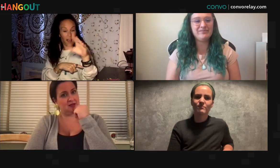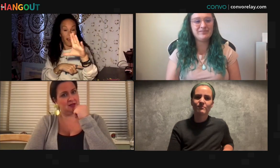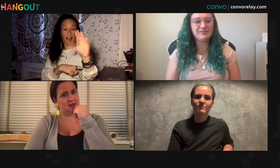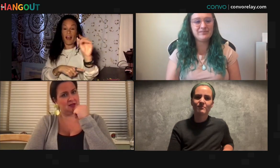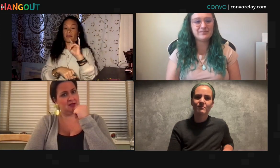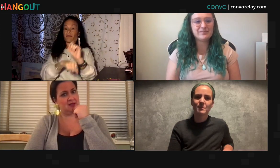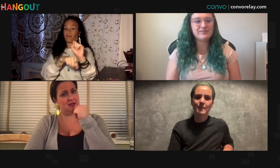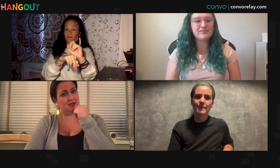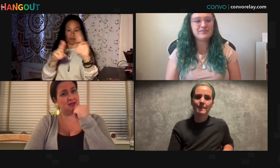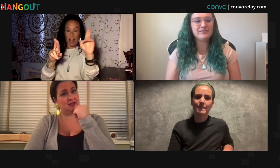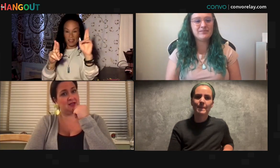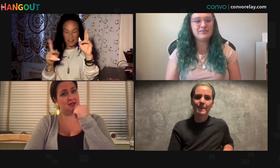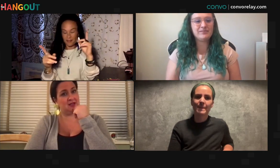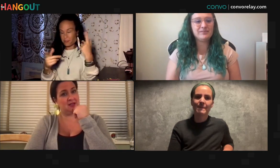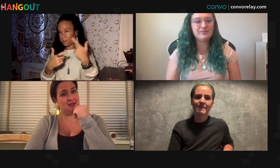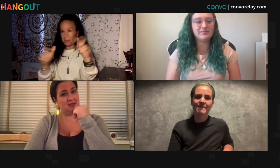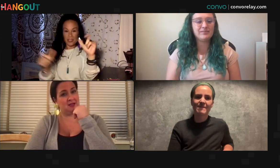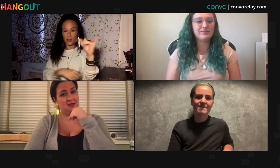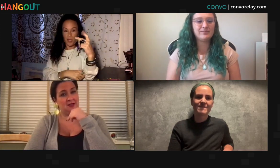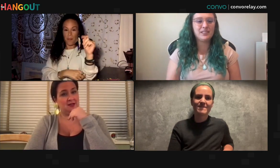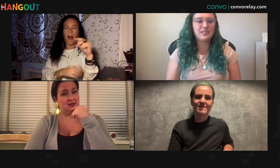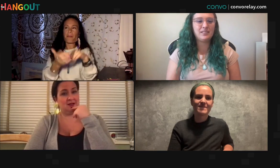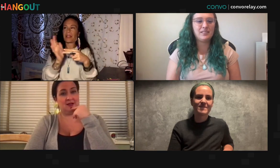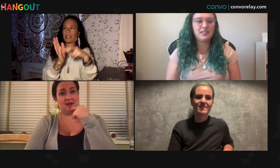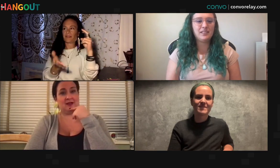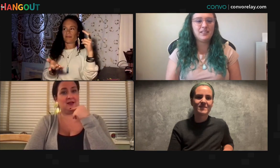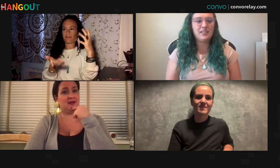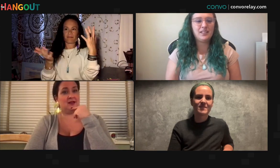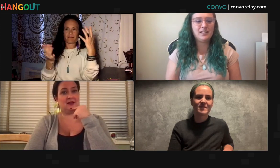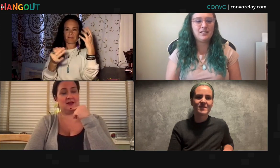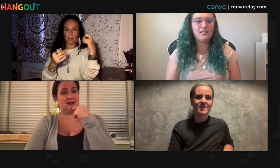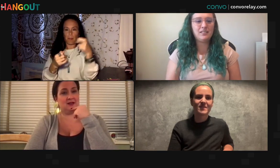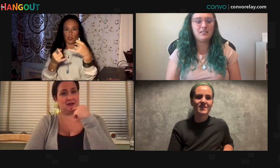it's somewhere you'll live near. And actually, the